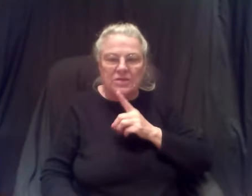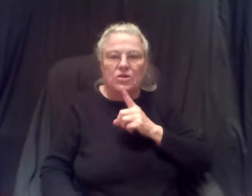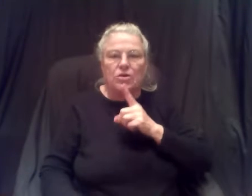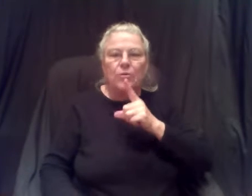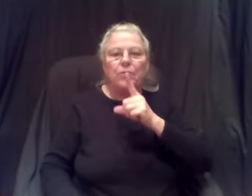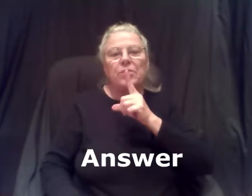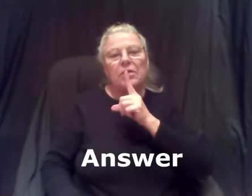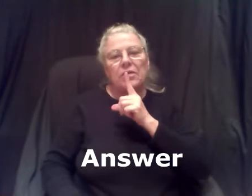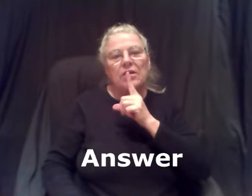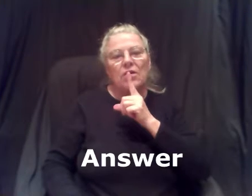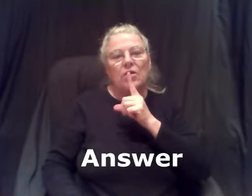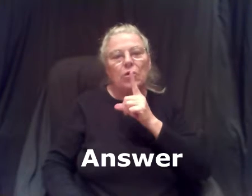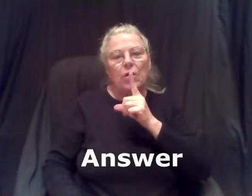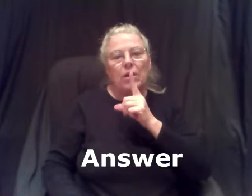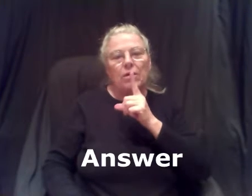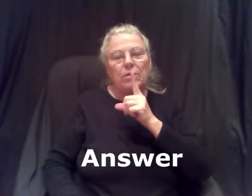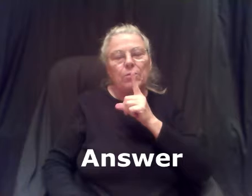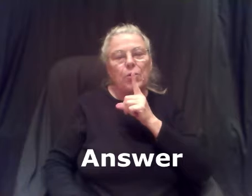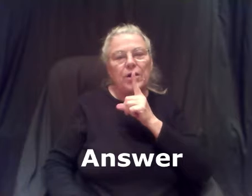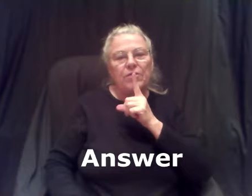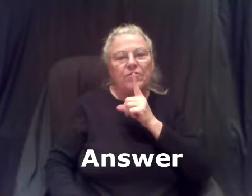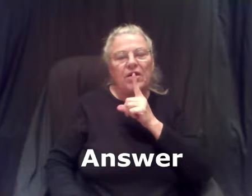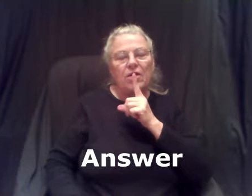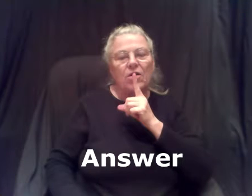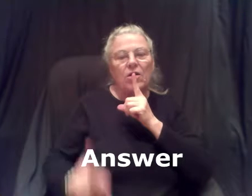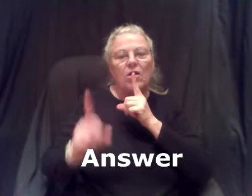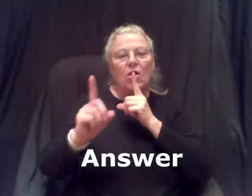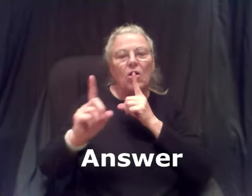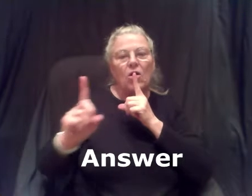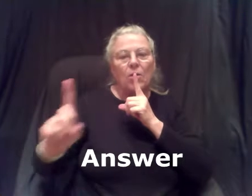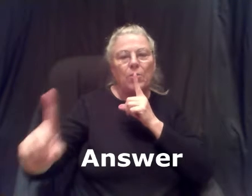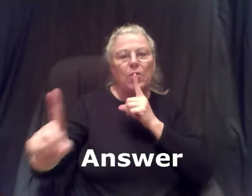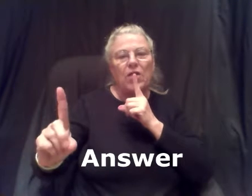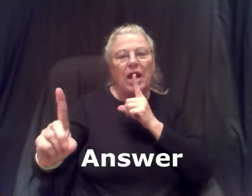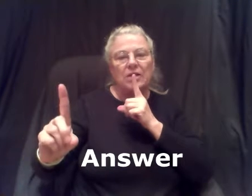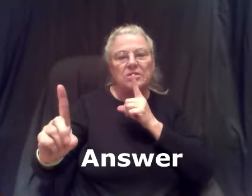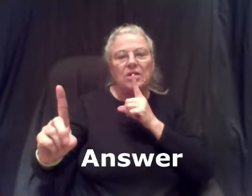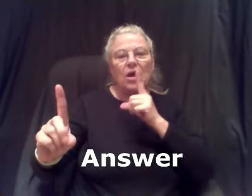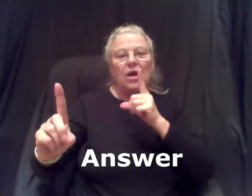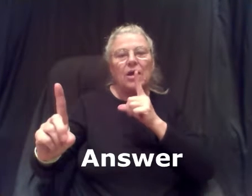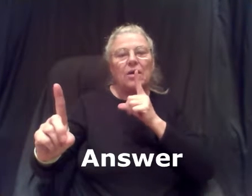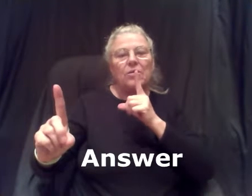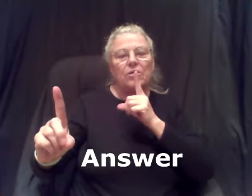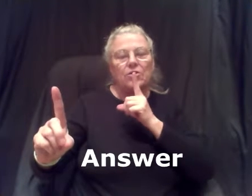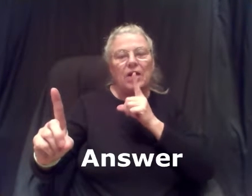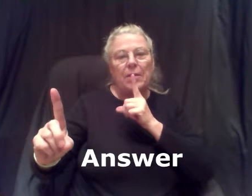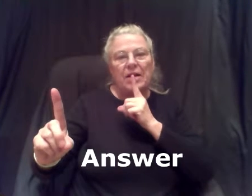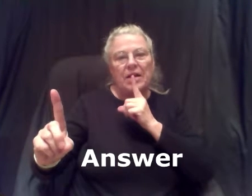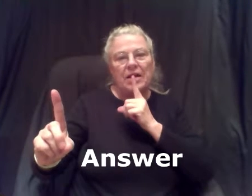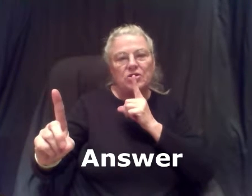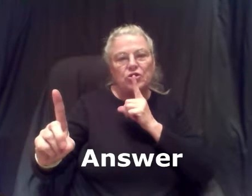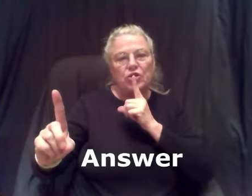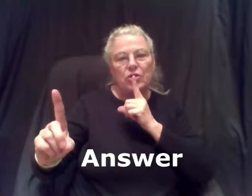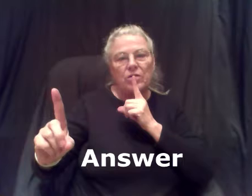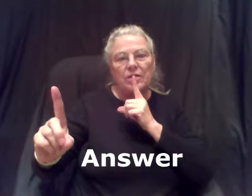Answer, your pointer finger on both hands, your dominant against your